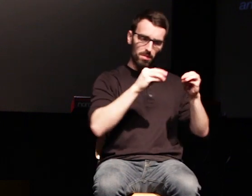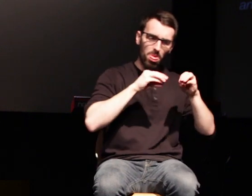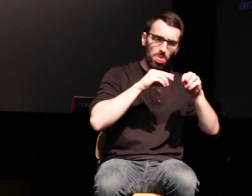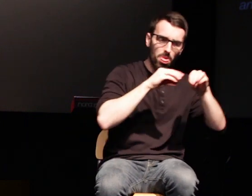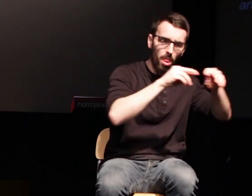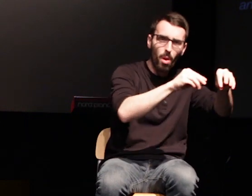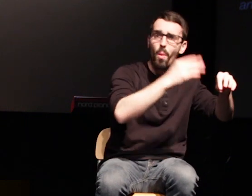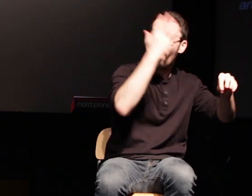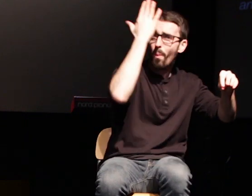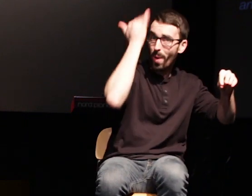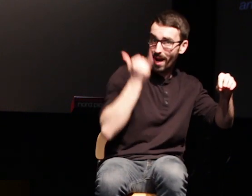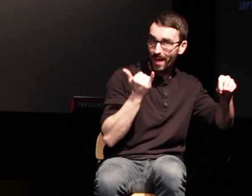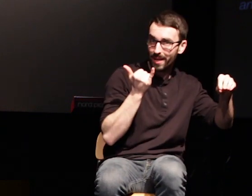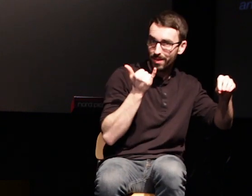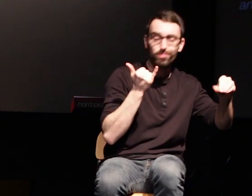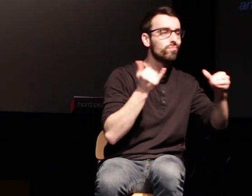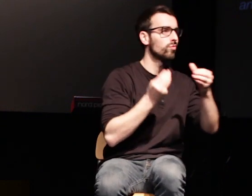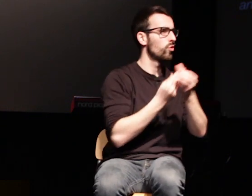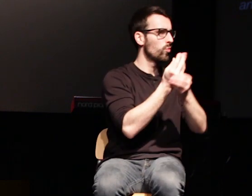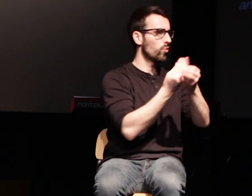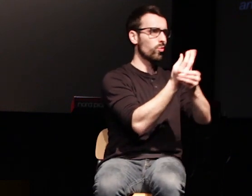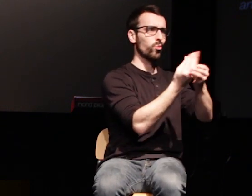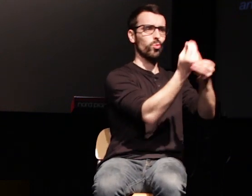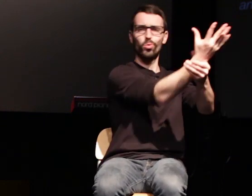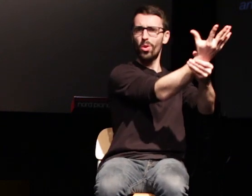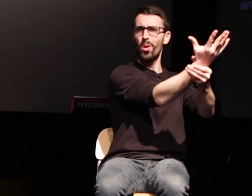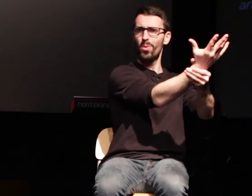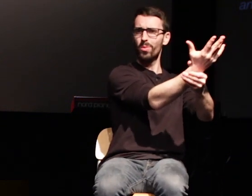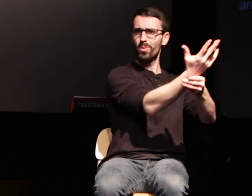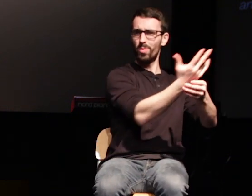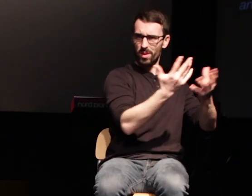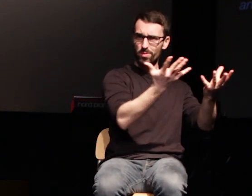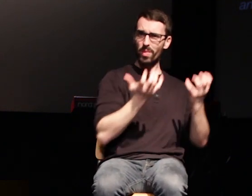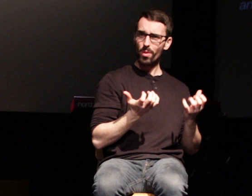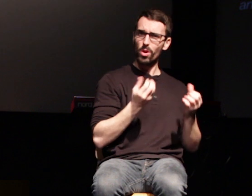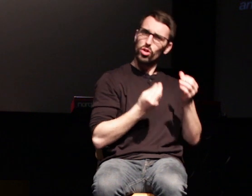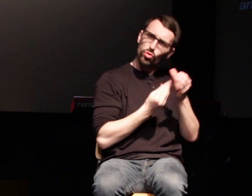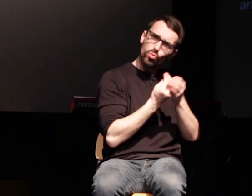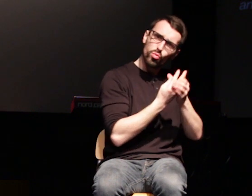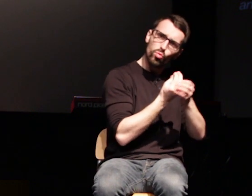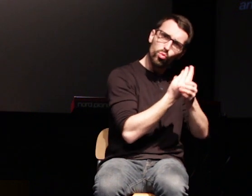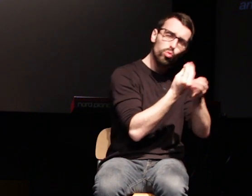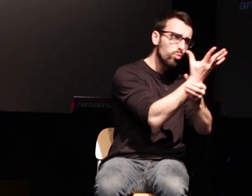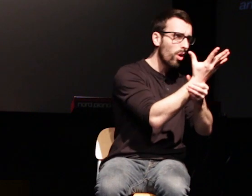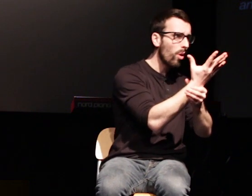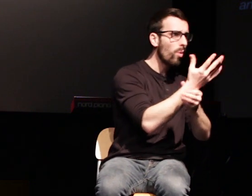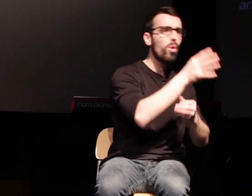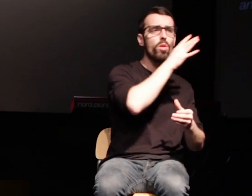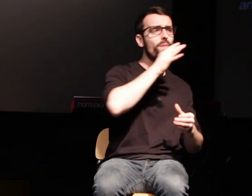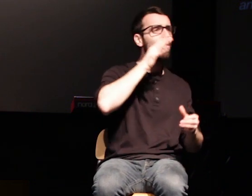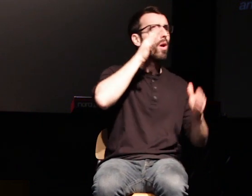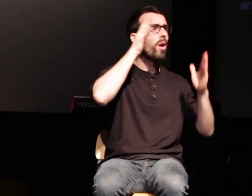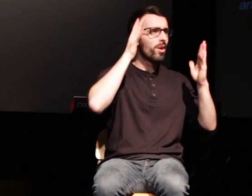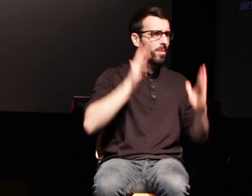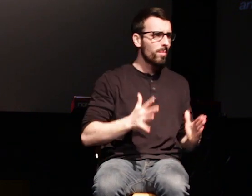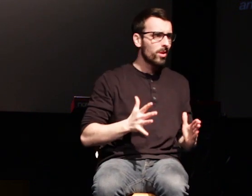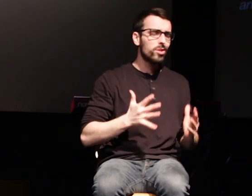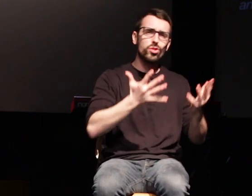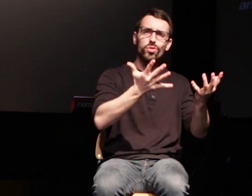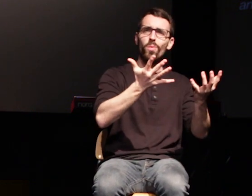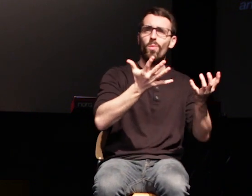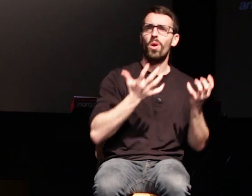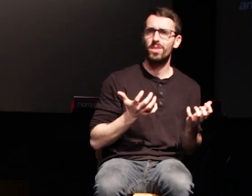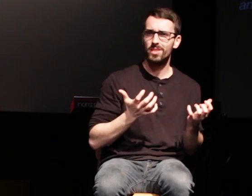To bear fruit. To bear fruit. The farmer so longs for